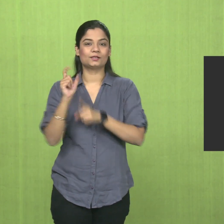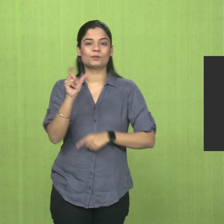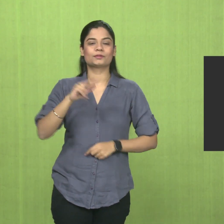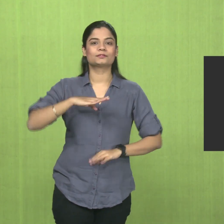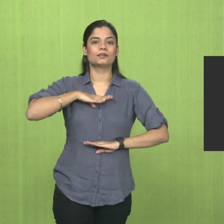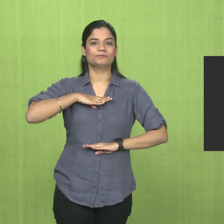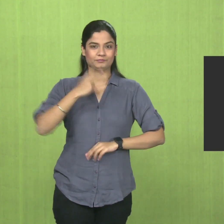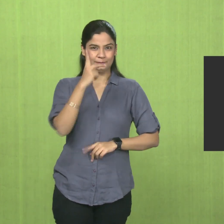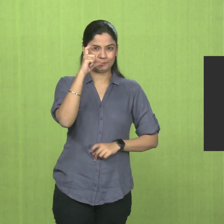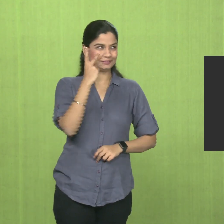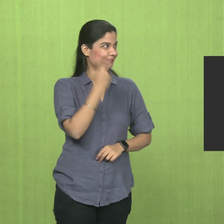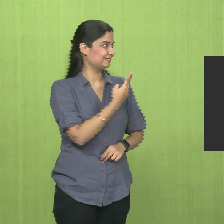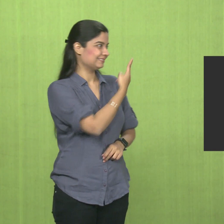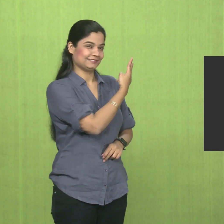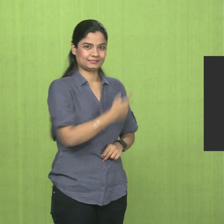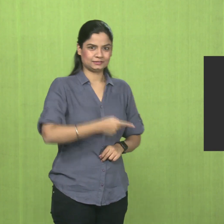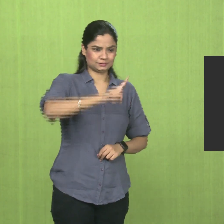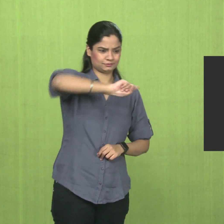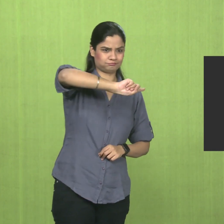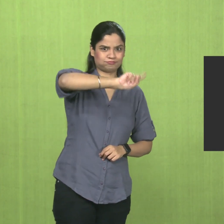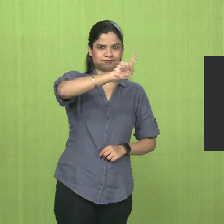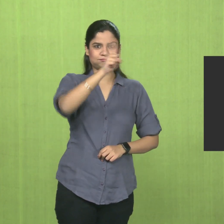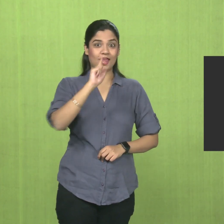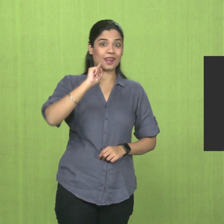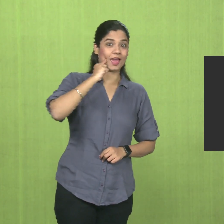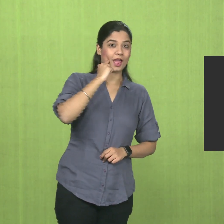Satisfied, to feel contented. As you can see in the picture,